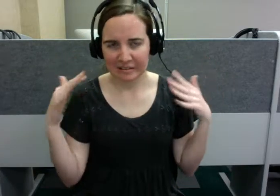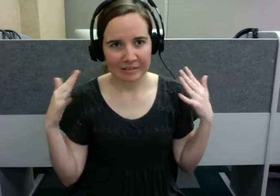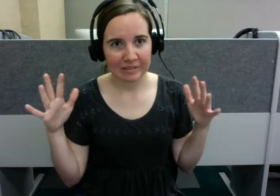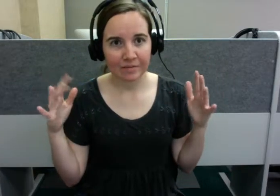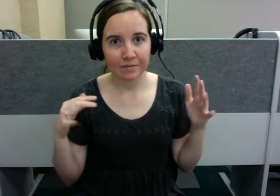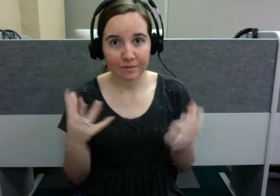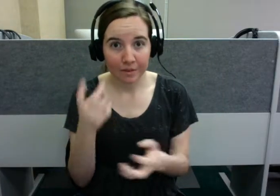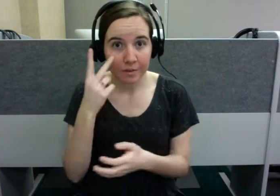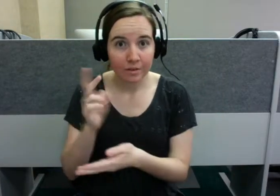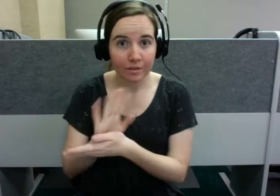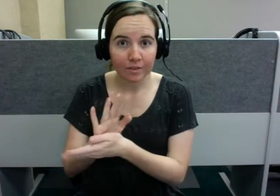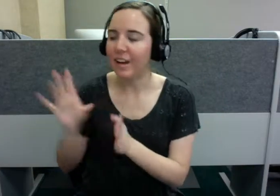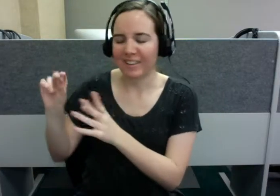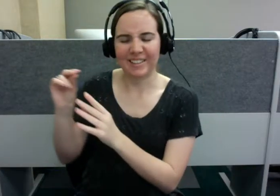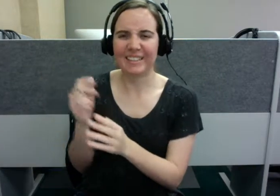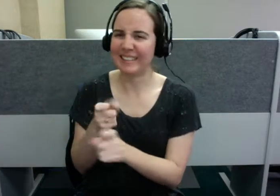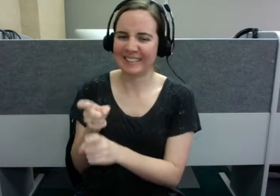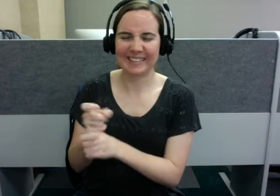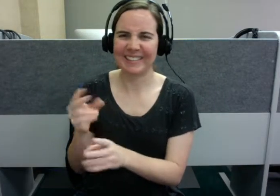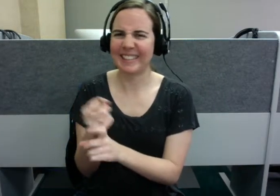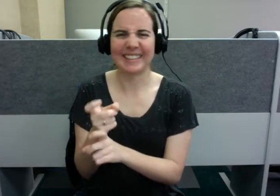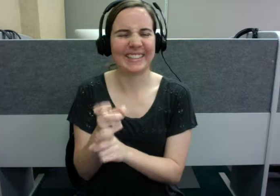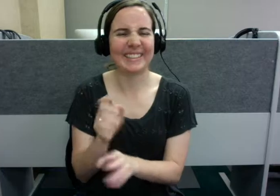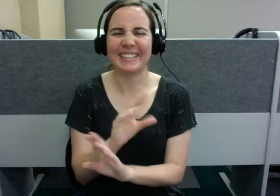Can we roll the video? No, I'm kidding. We don't.